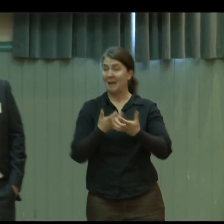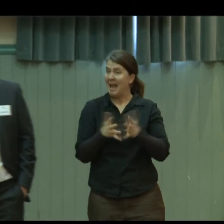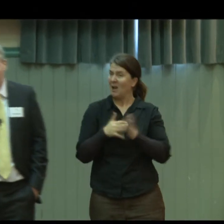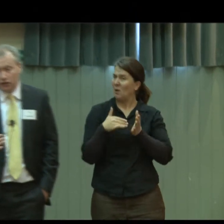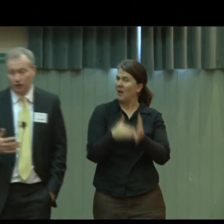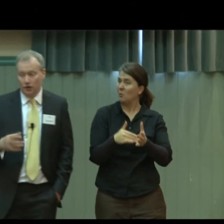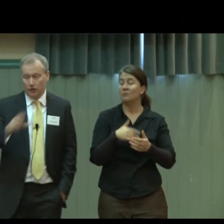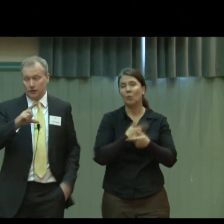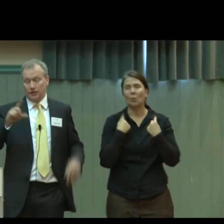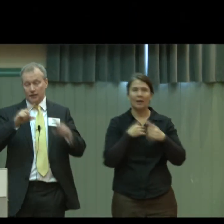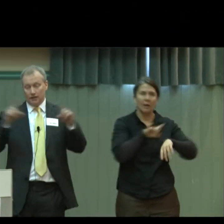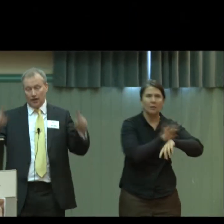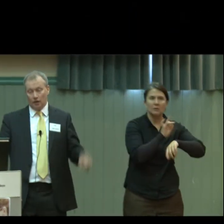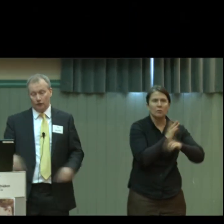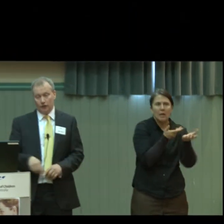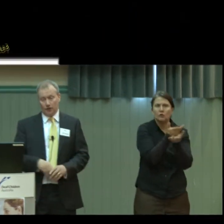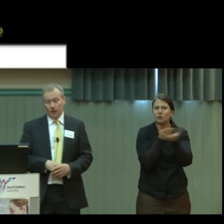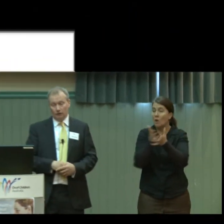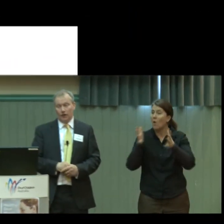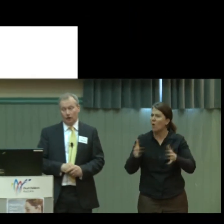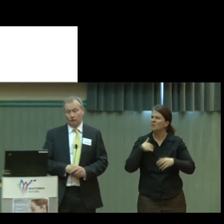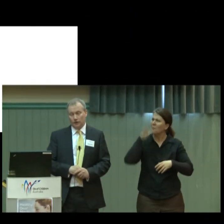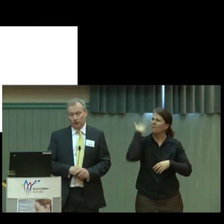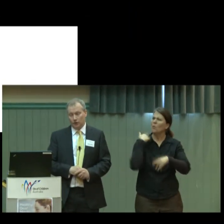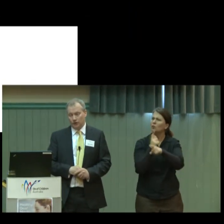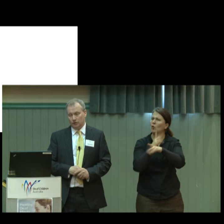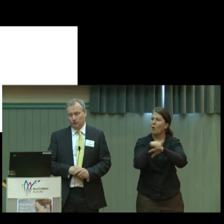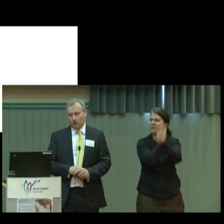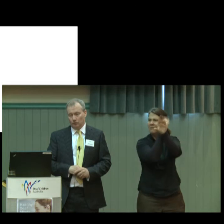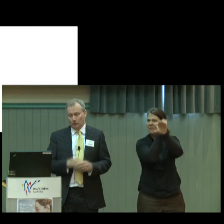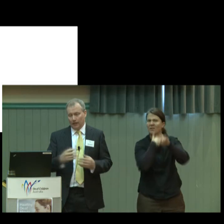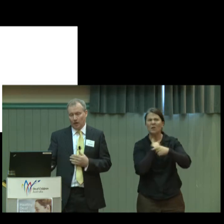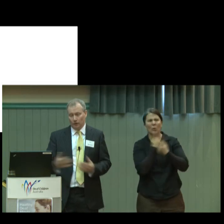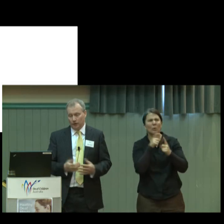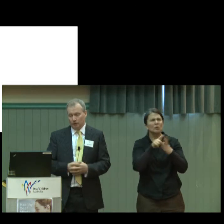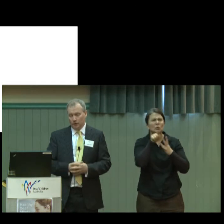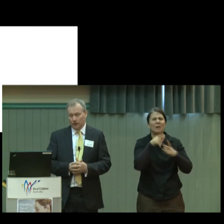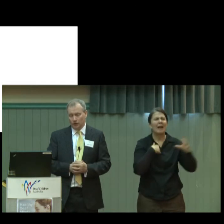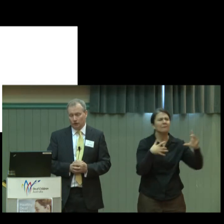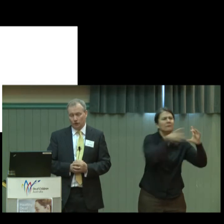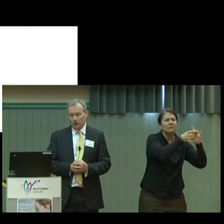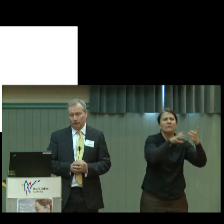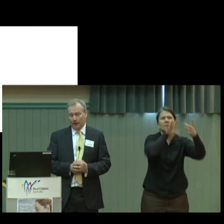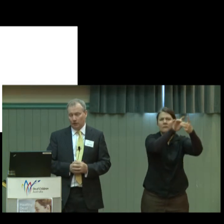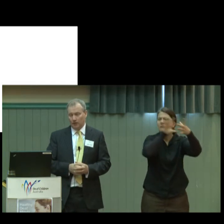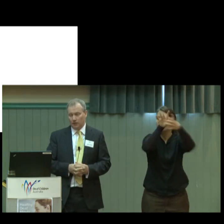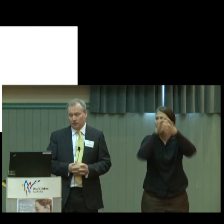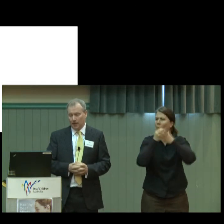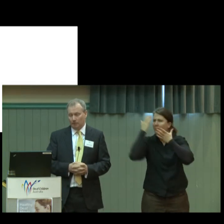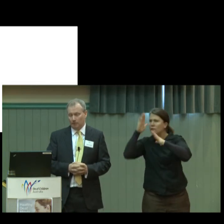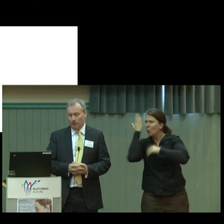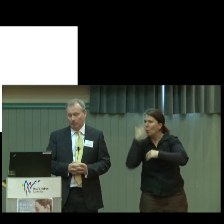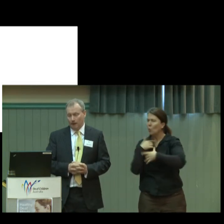do a lot of consultation. So as I said, the teleconferencing, video conferencing, we do link up with the residential schools and have regular